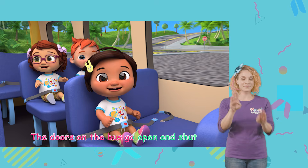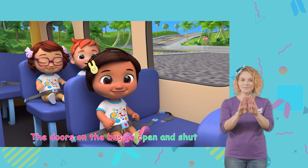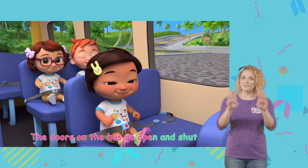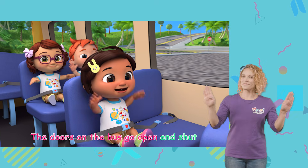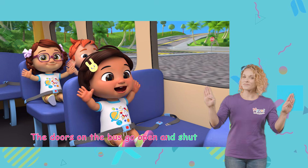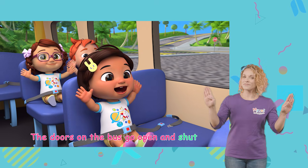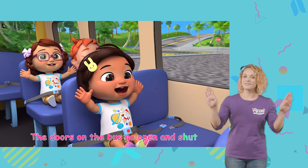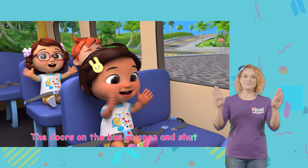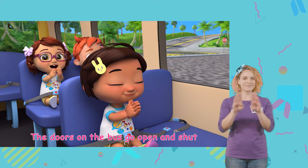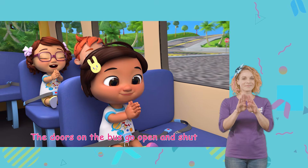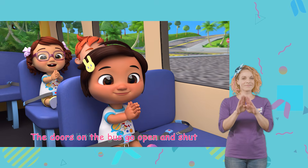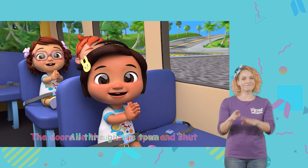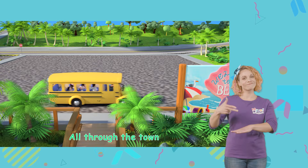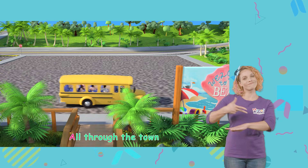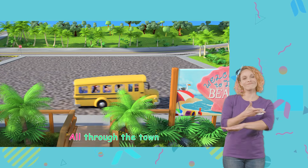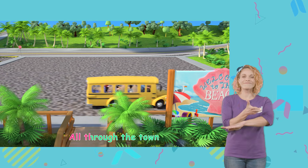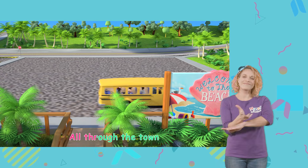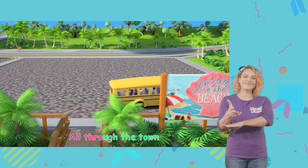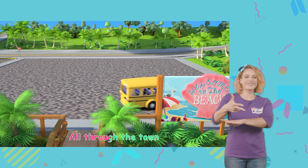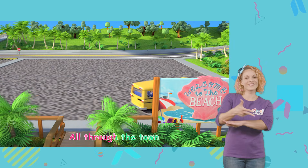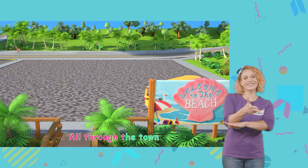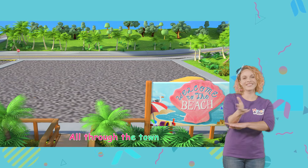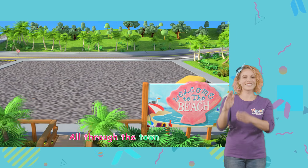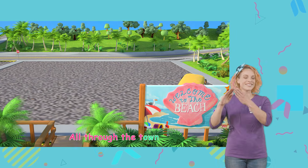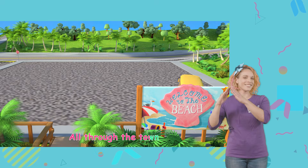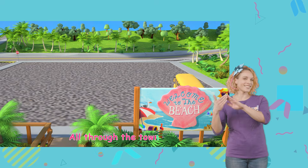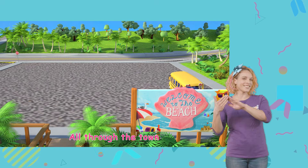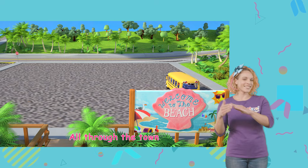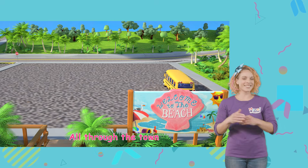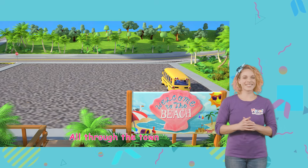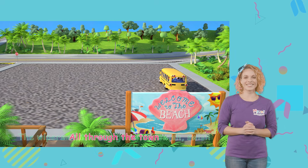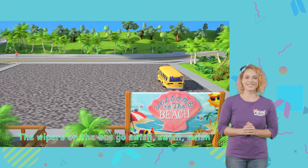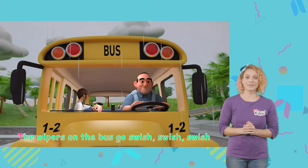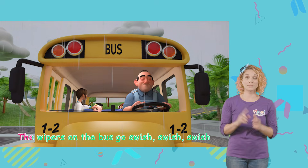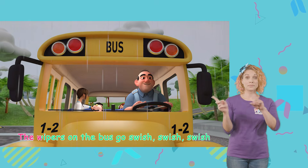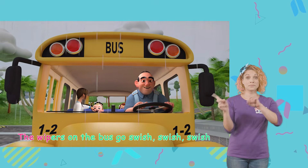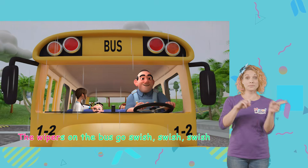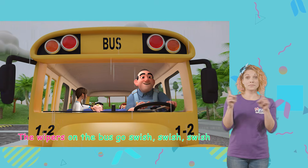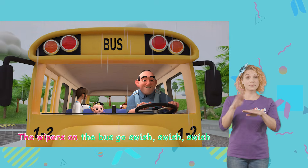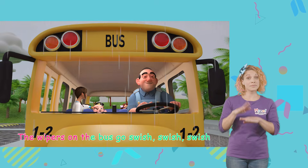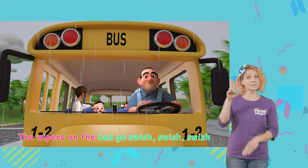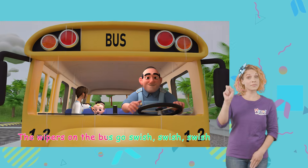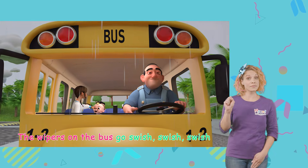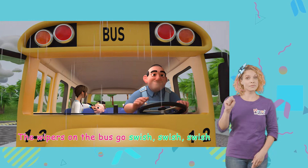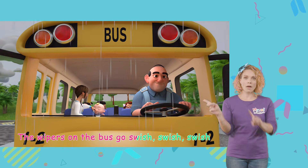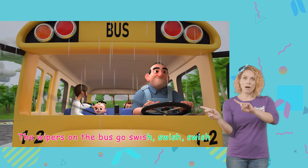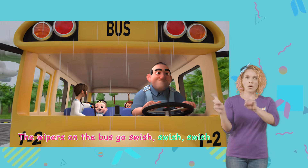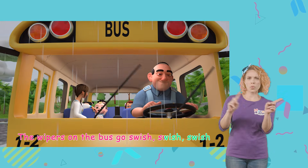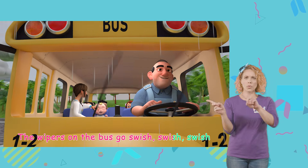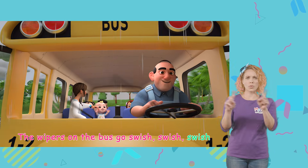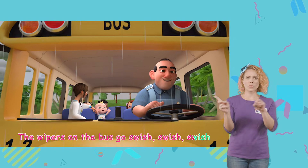bus go open and shut, all through the town. The wipers on the bus